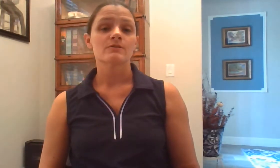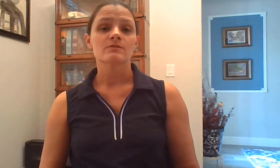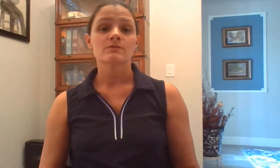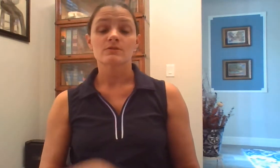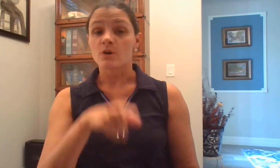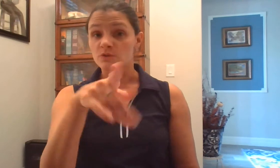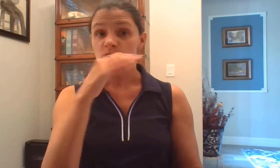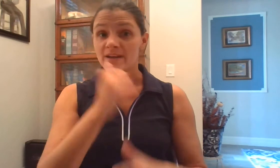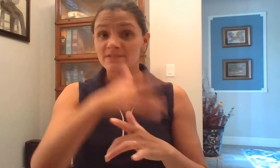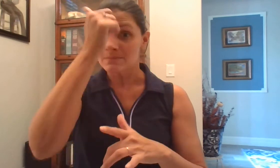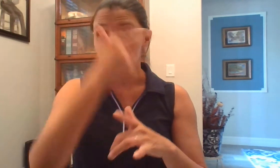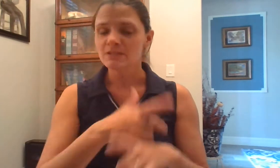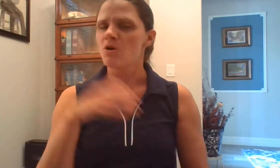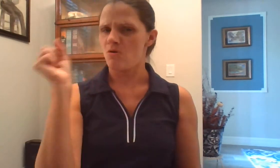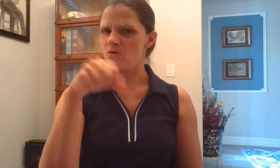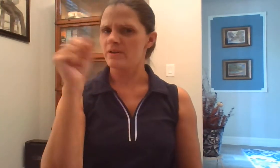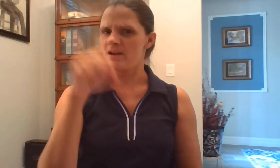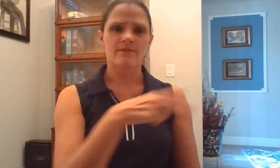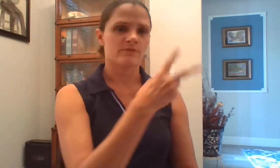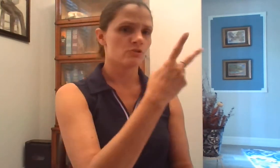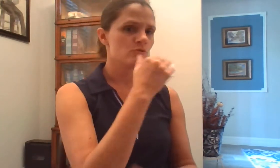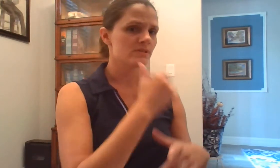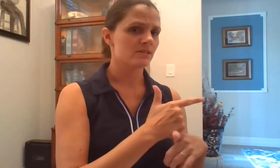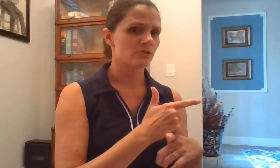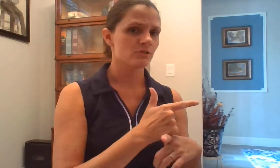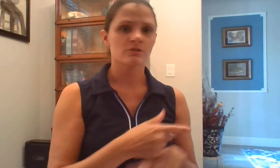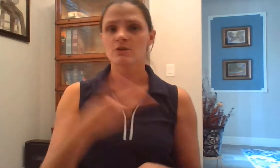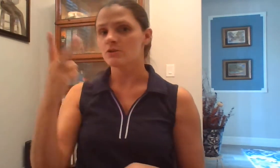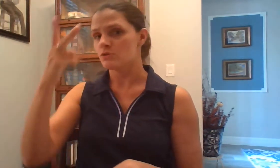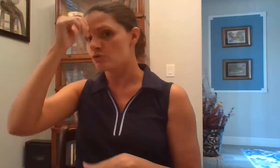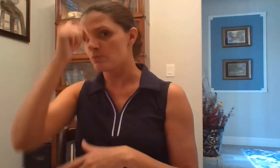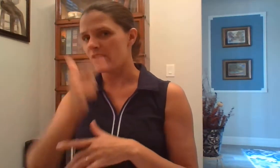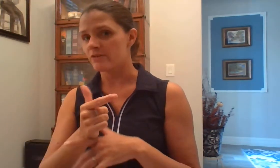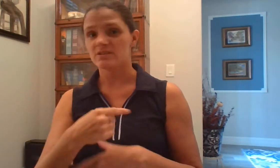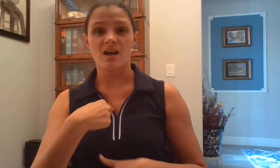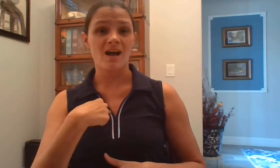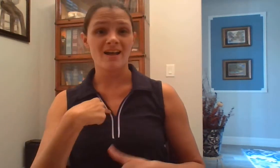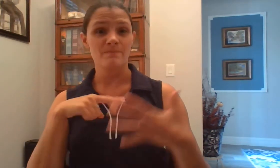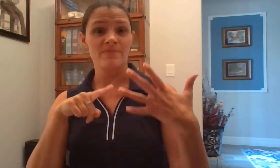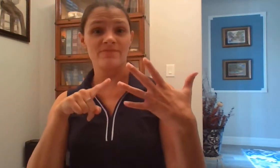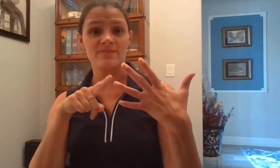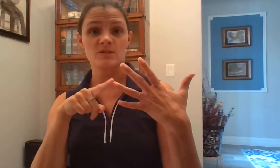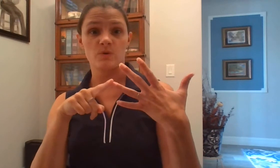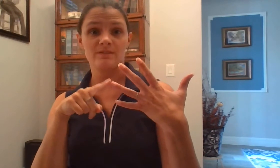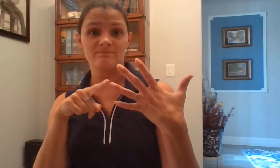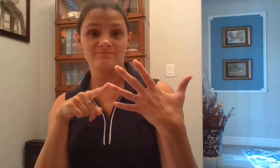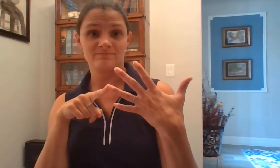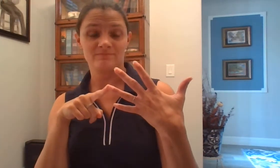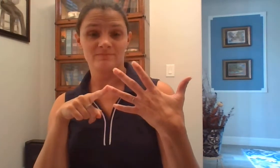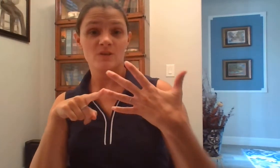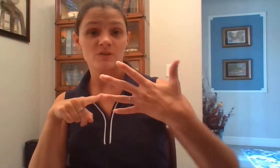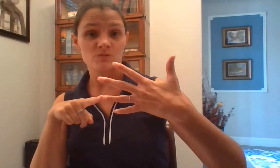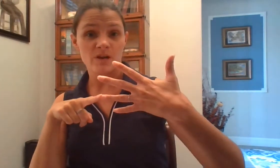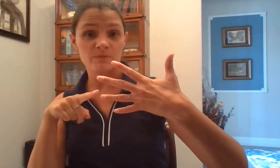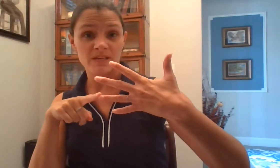So do you have siblings? Oh yeah, two sisters, two brothers. I'm this one. I would be